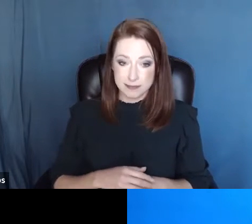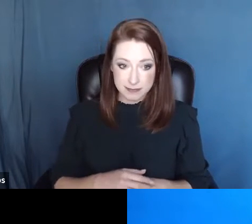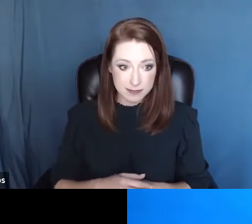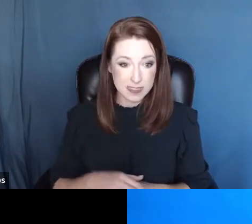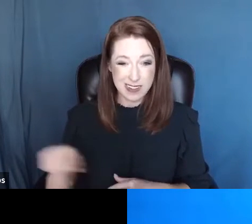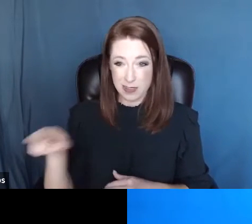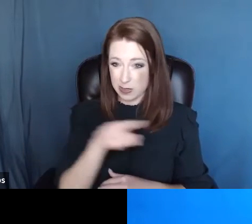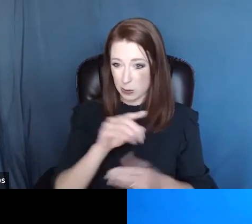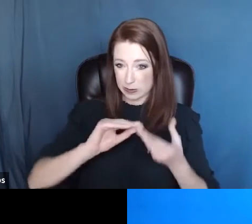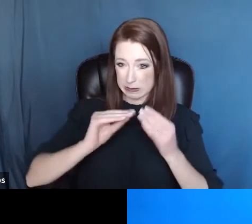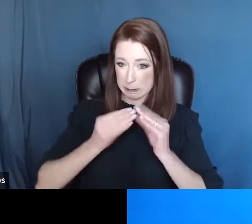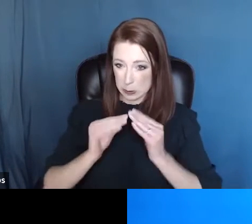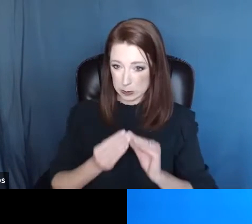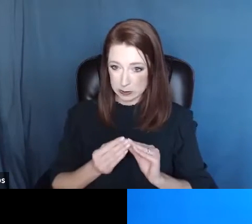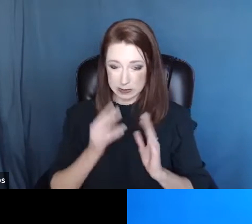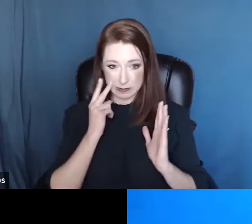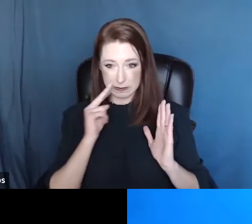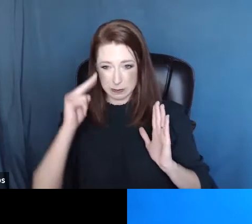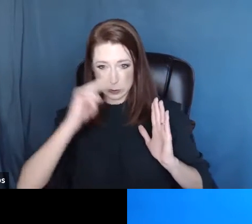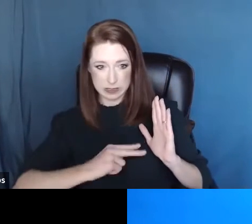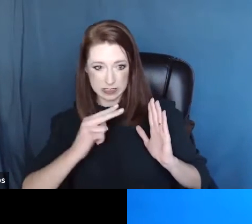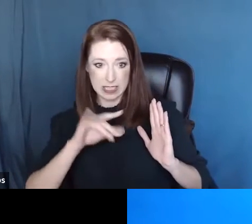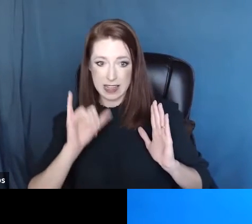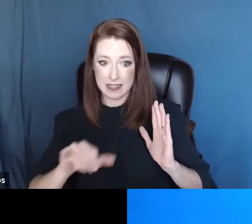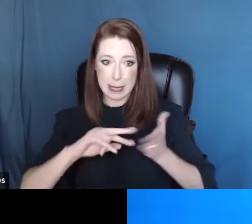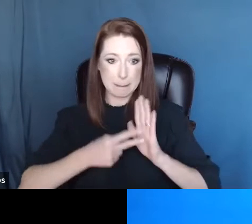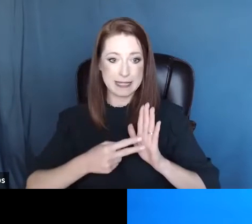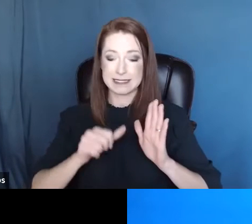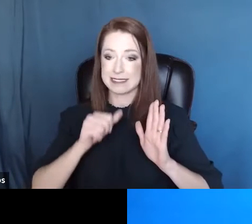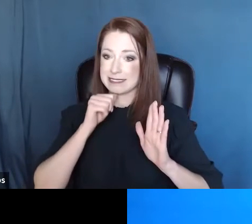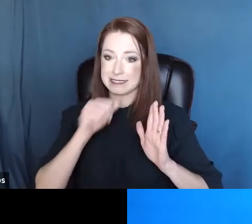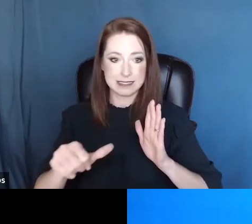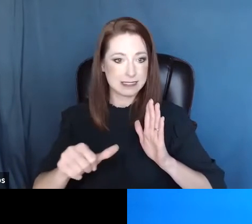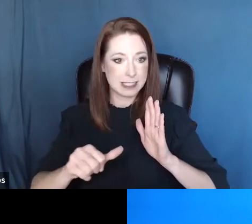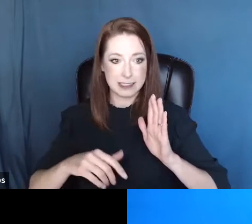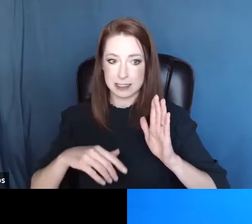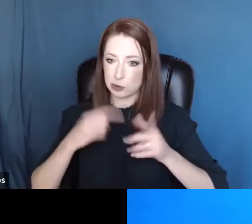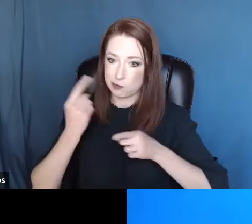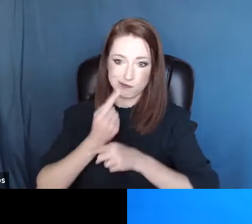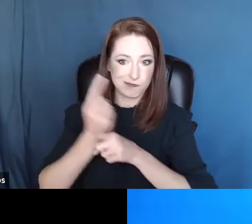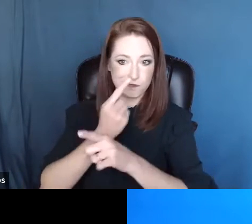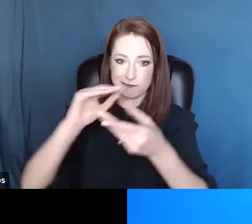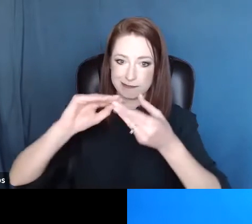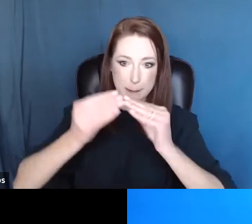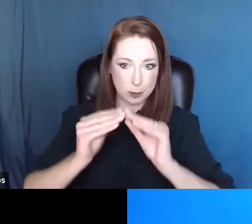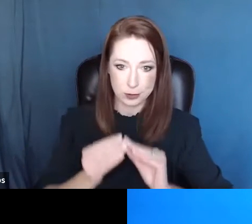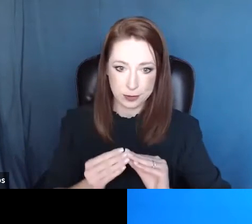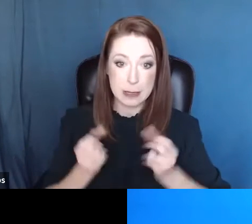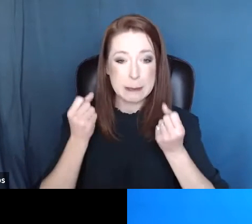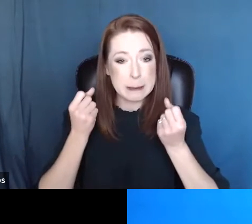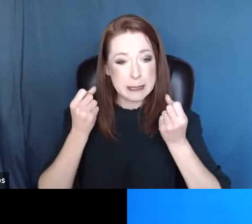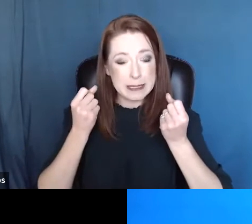these numbers that we're looking at represent an undercount, if anything. Many state level sources, if